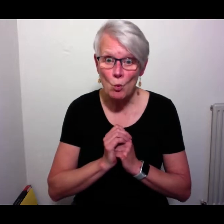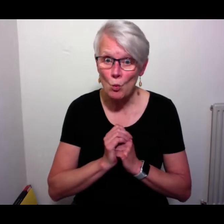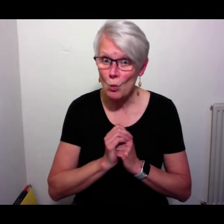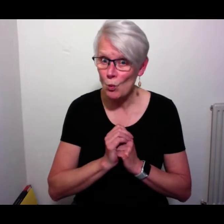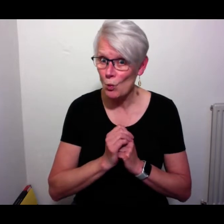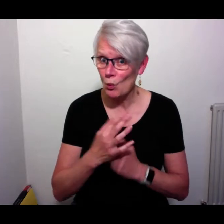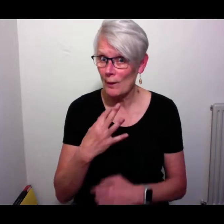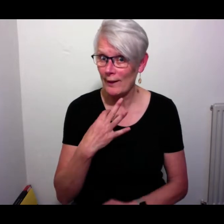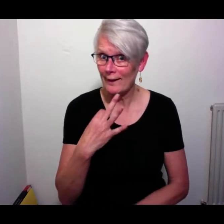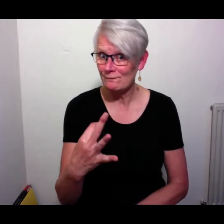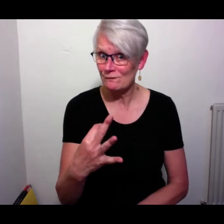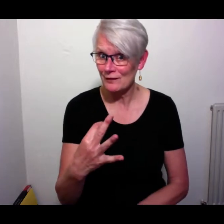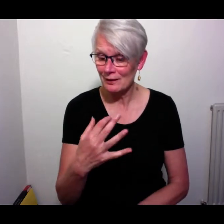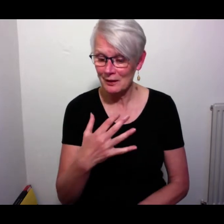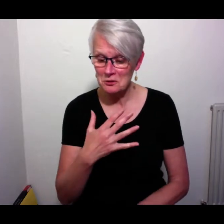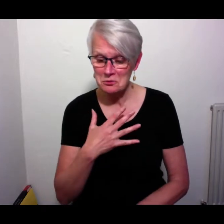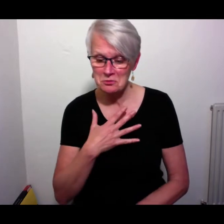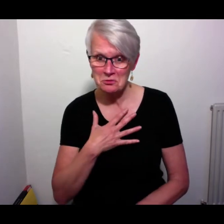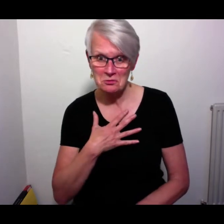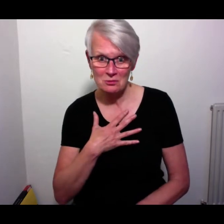Ooh, invitation.